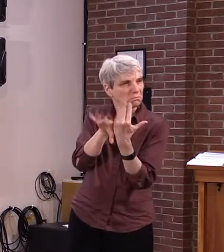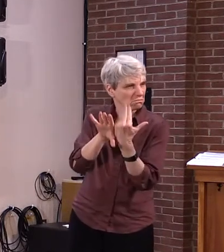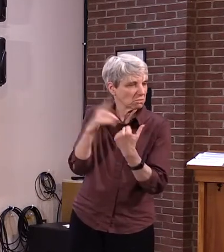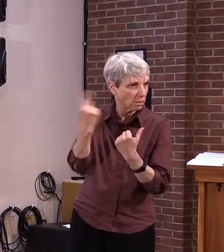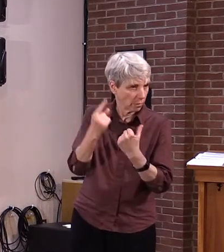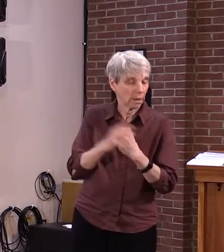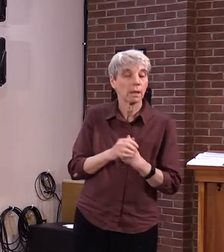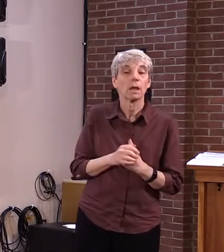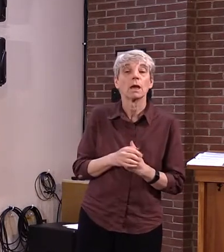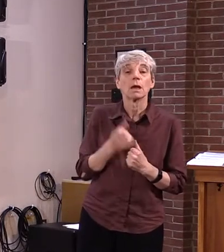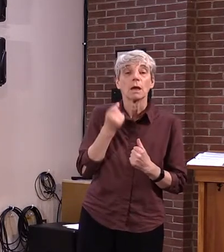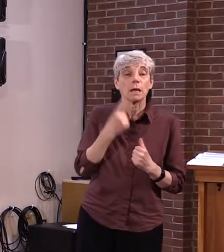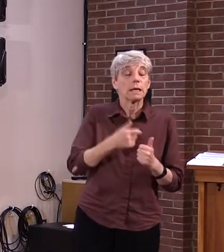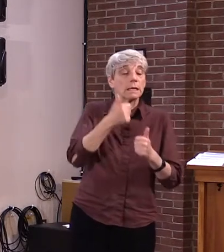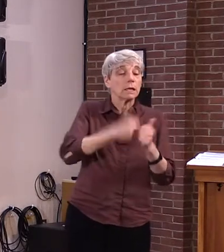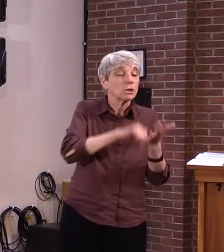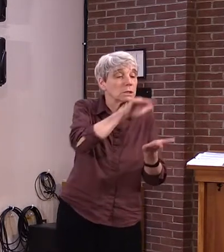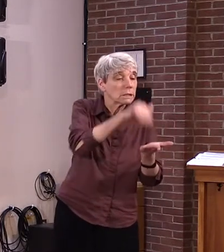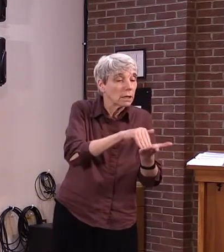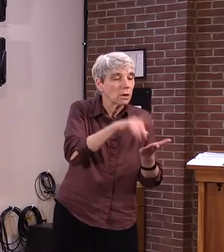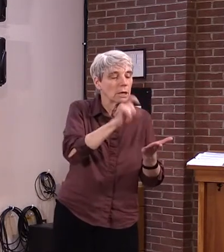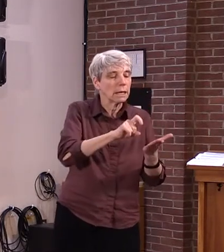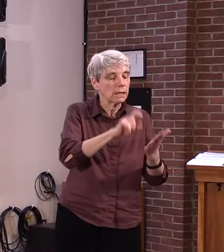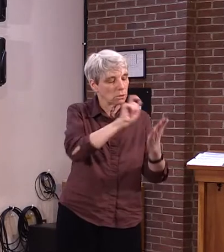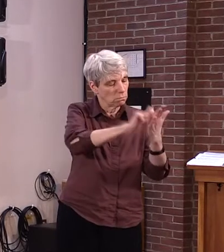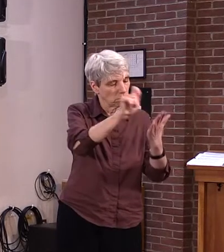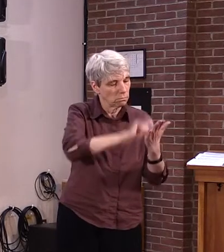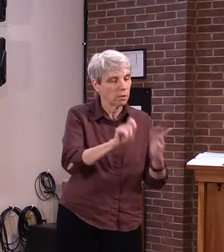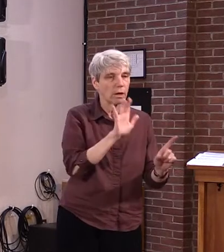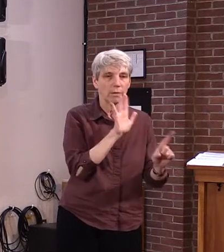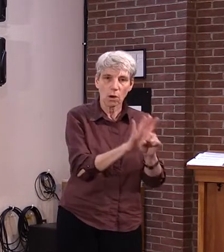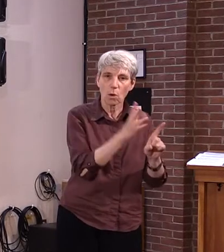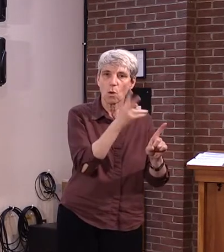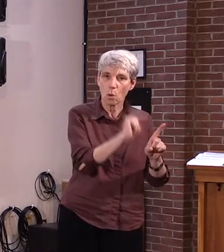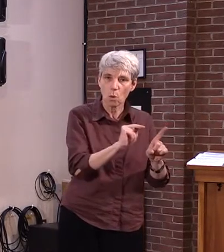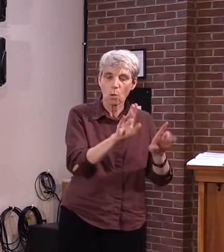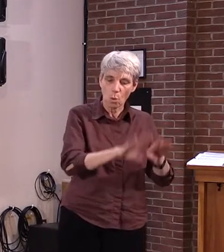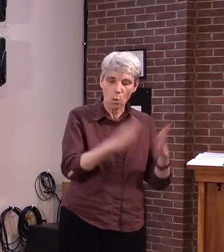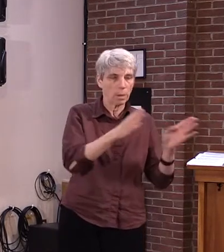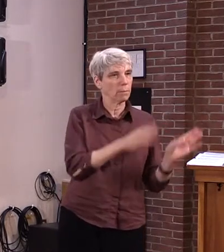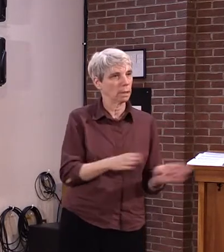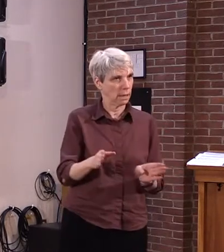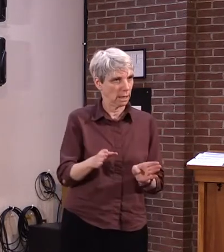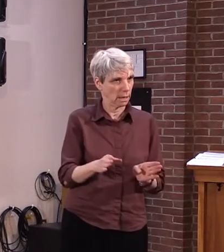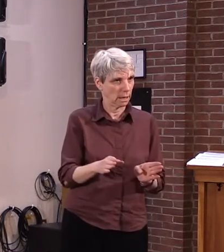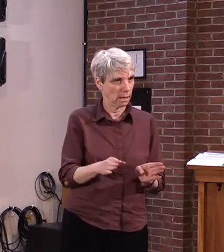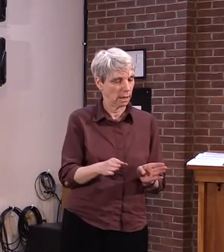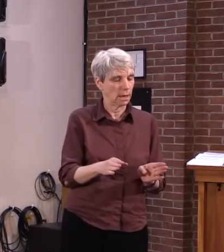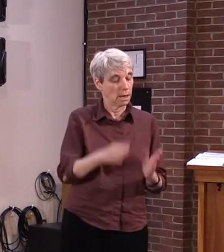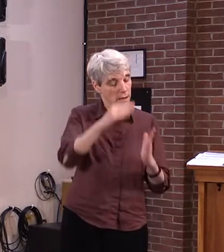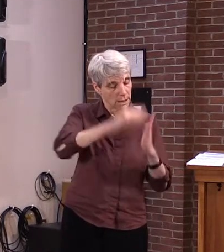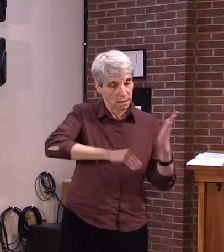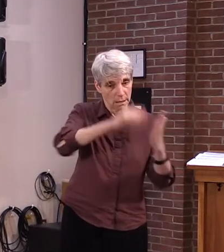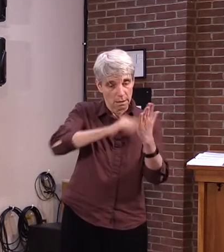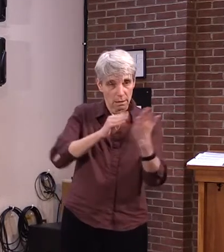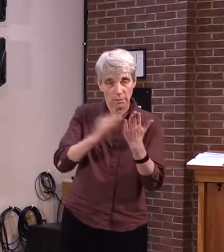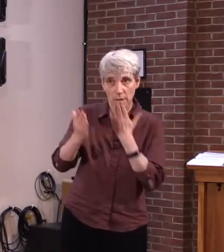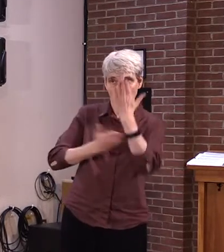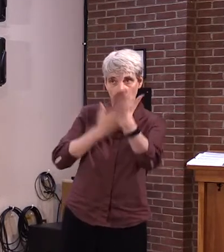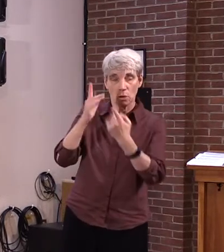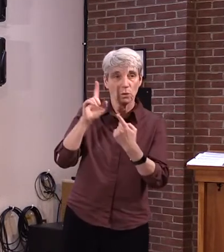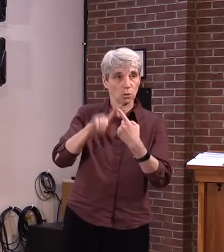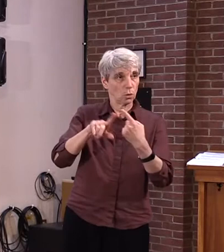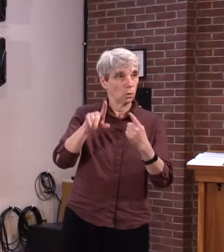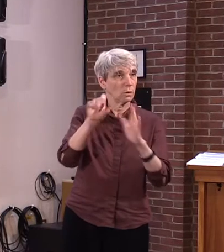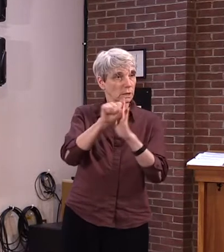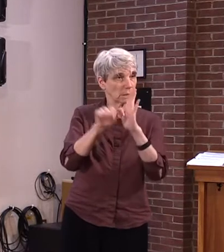own reopening plan, addressing their own facility and programs. Those need to be submitted to Dale